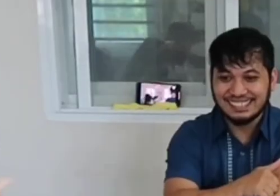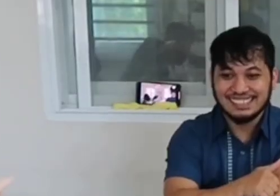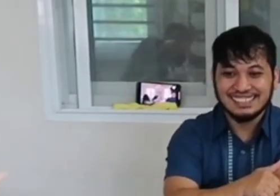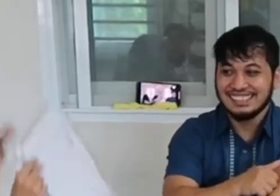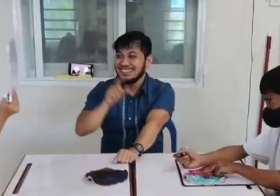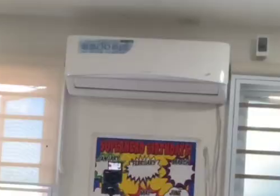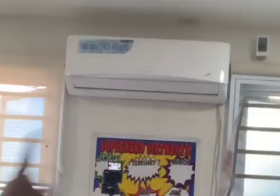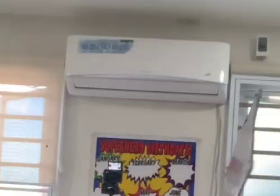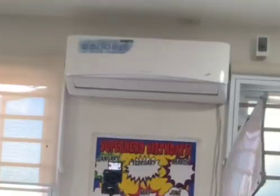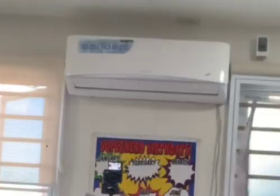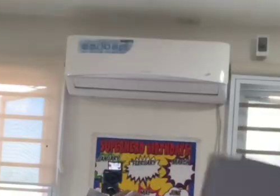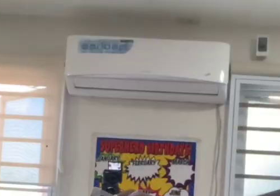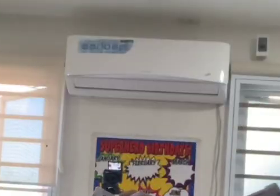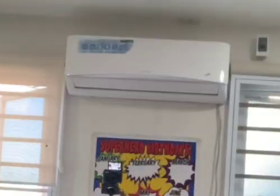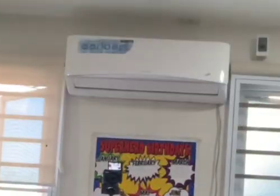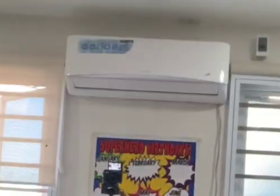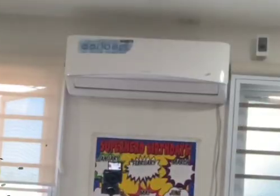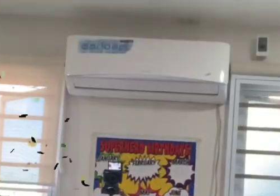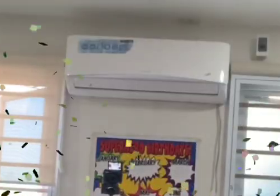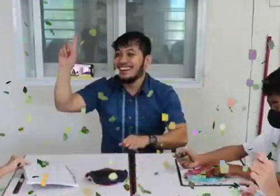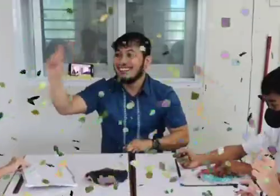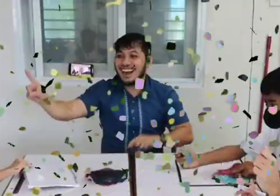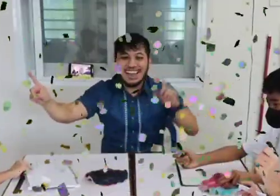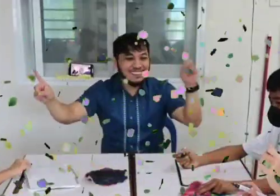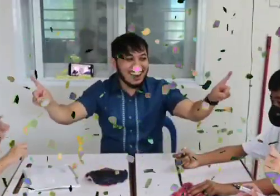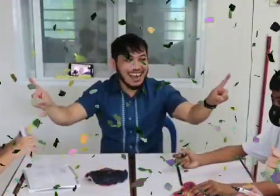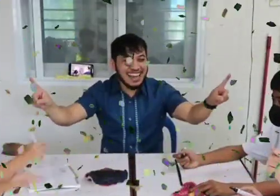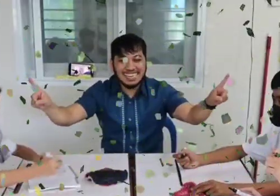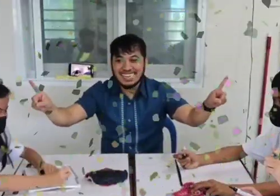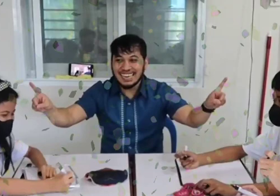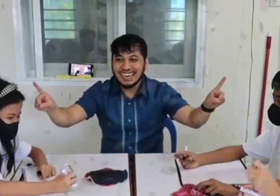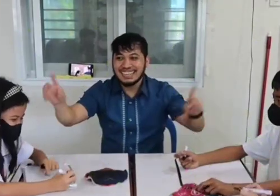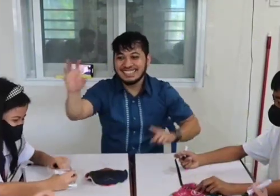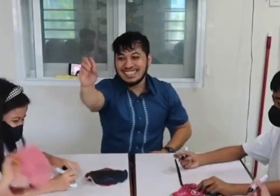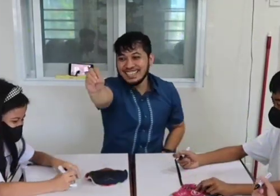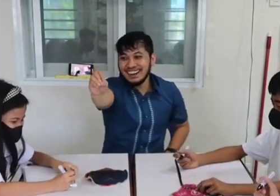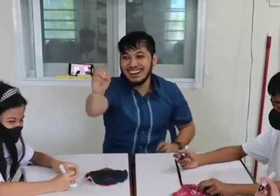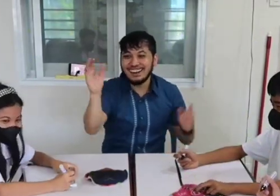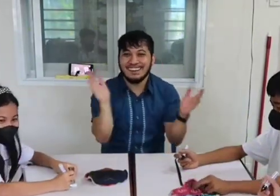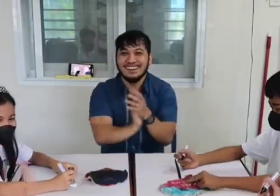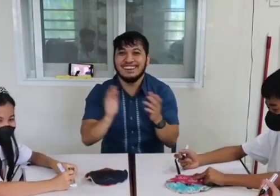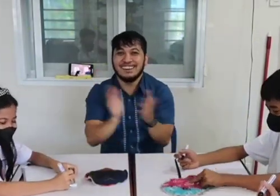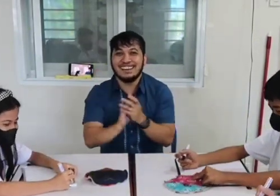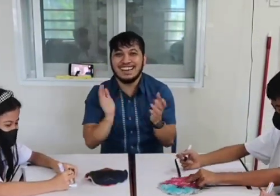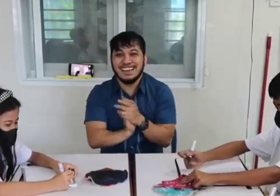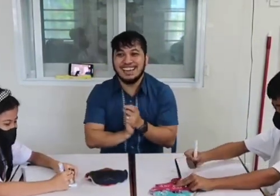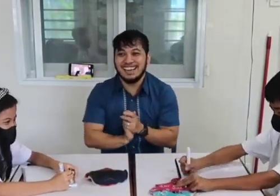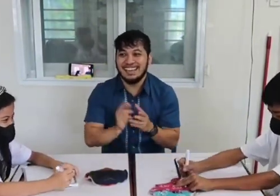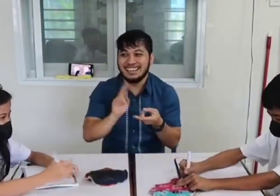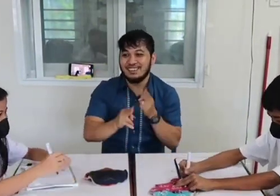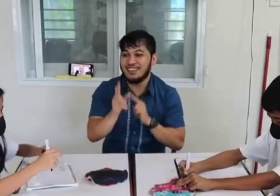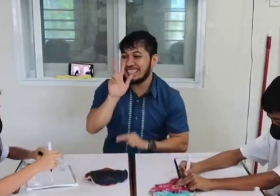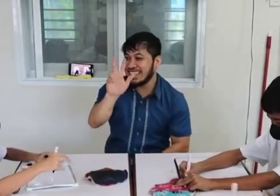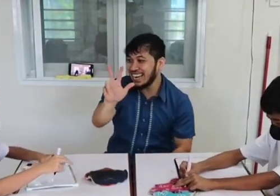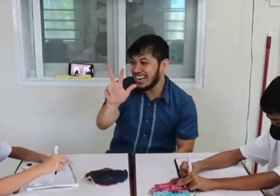One. One, one, zero. Okay. Number three.